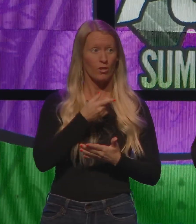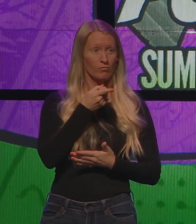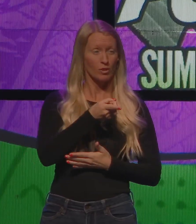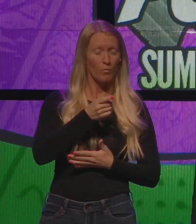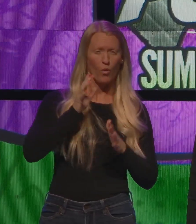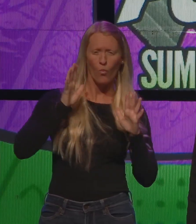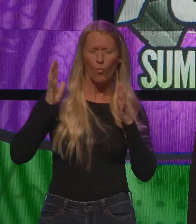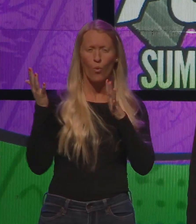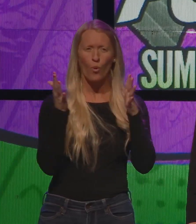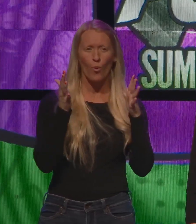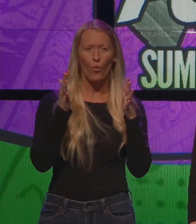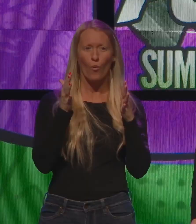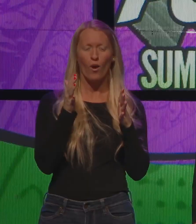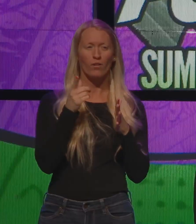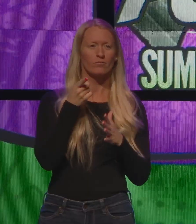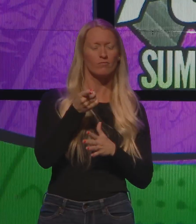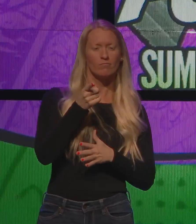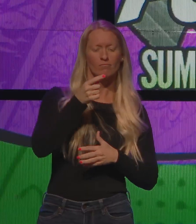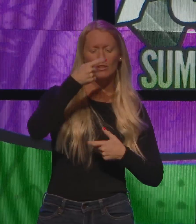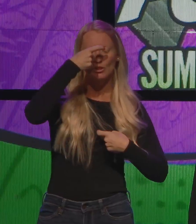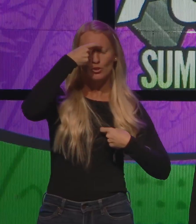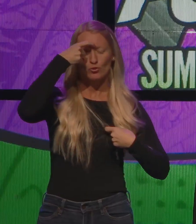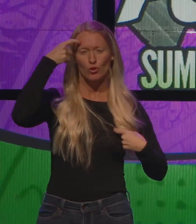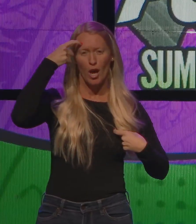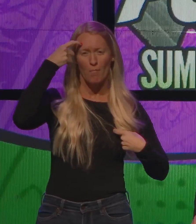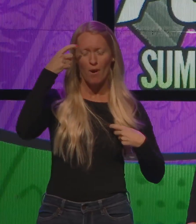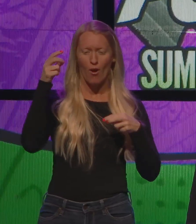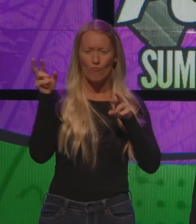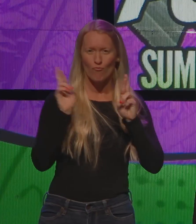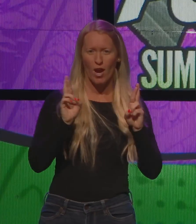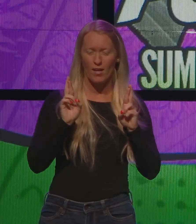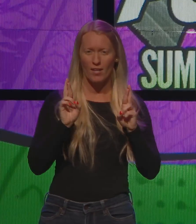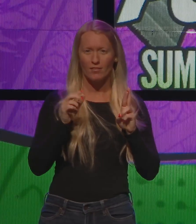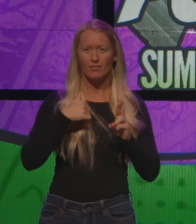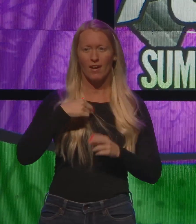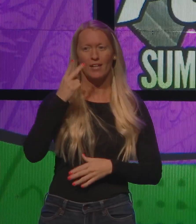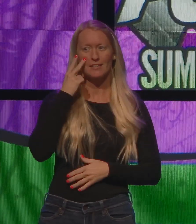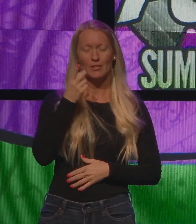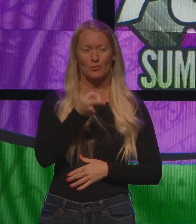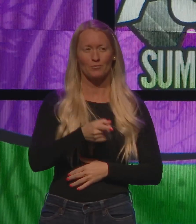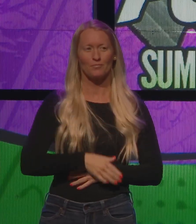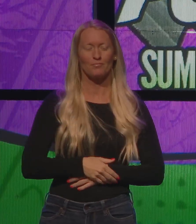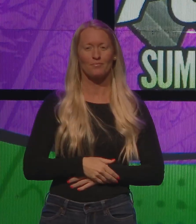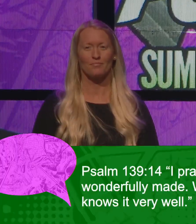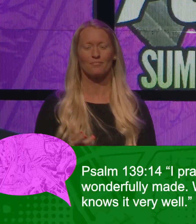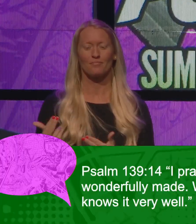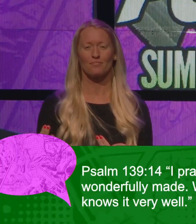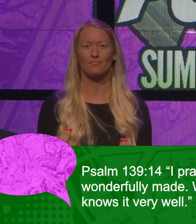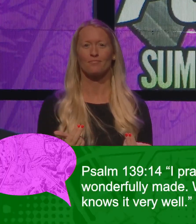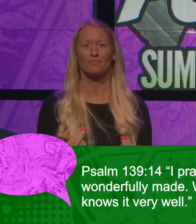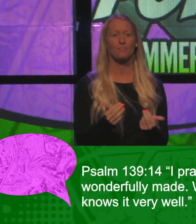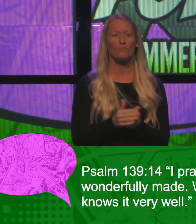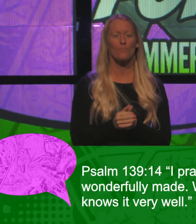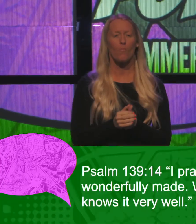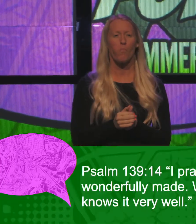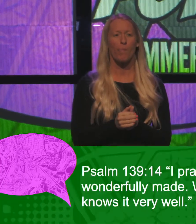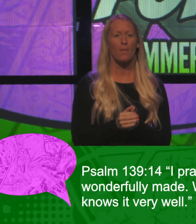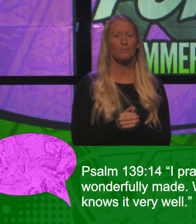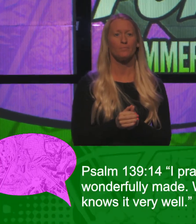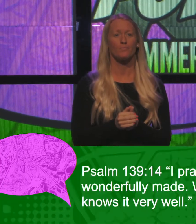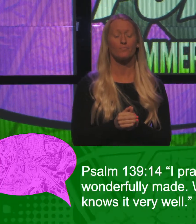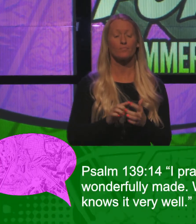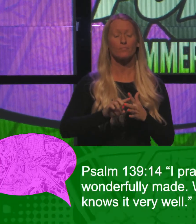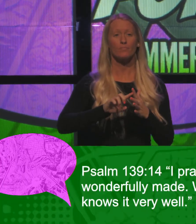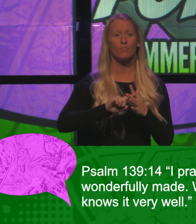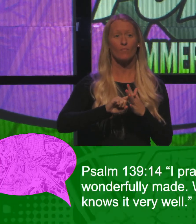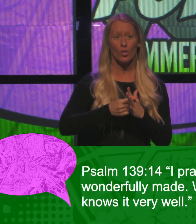like, trauma, ready. I see you. So let's do that. We're going to start in Psalms